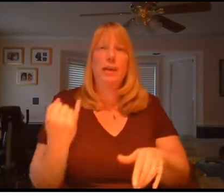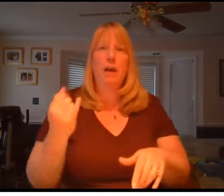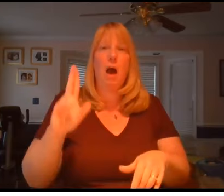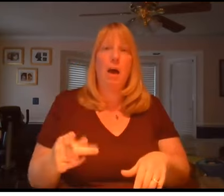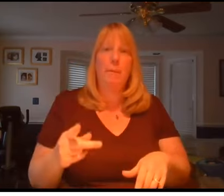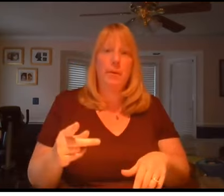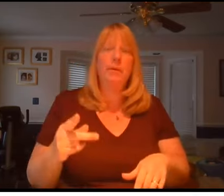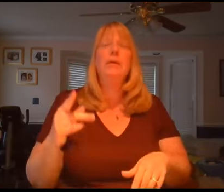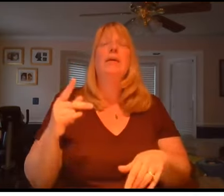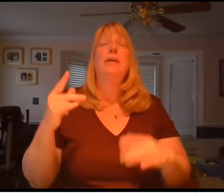It tends to show up